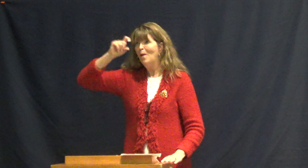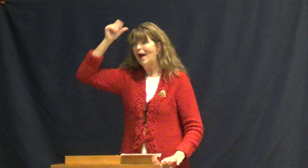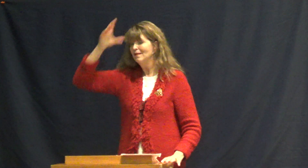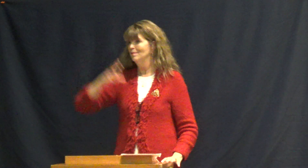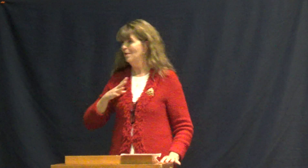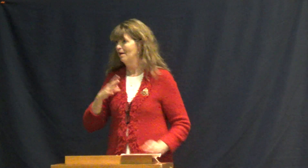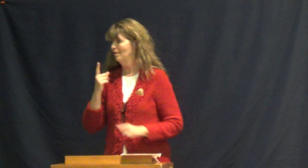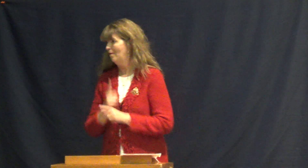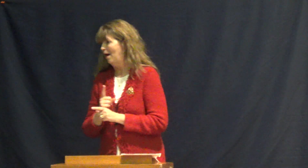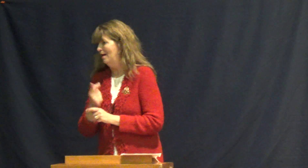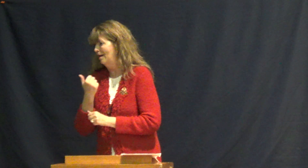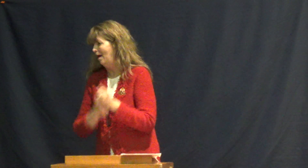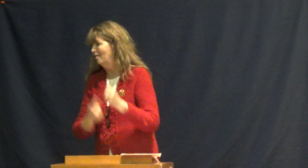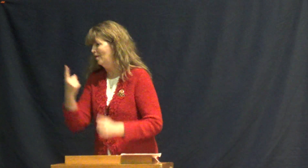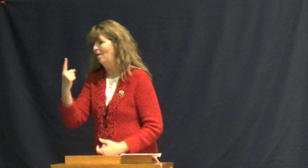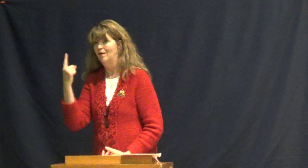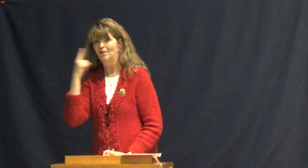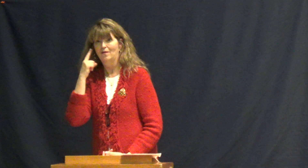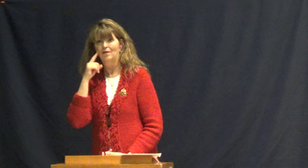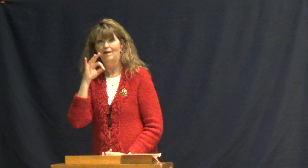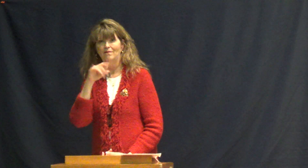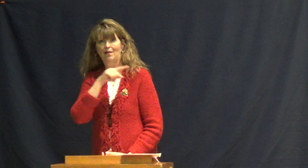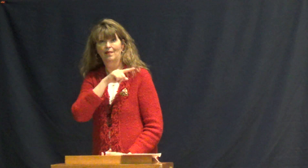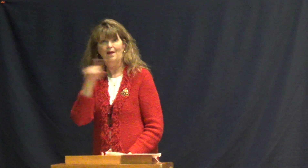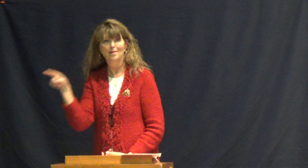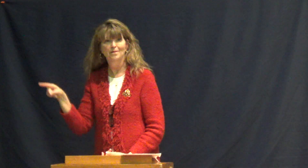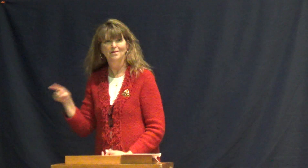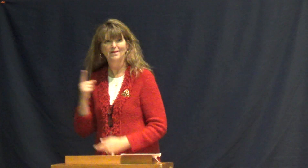shepherds, and the wise men?